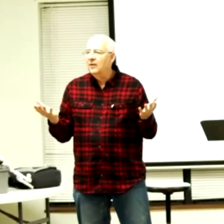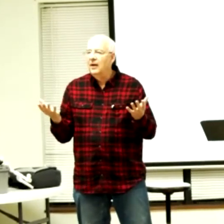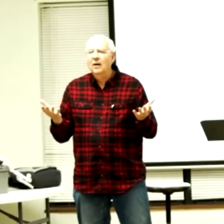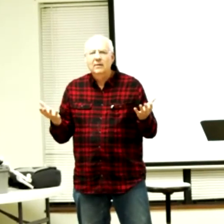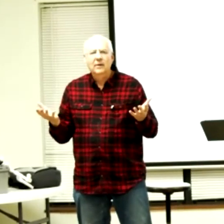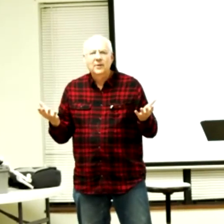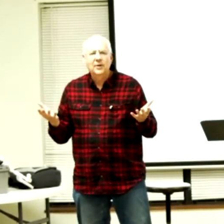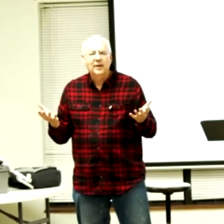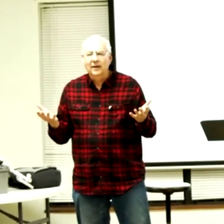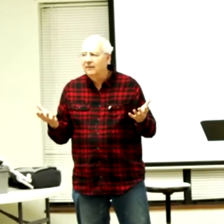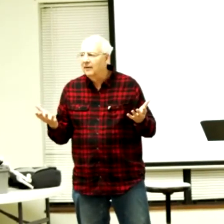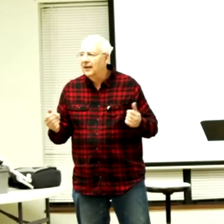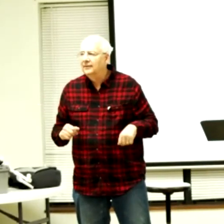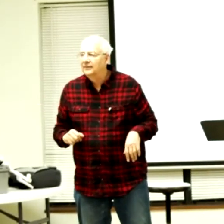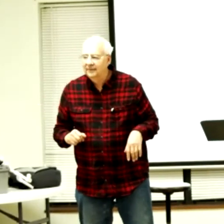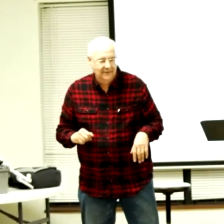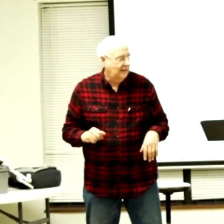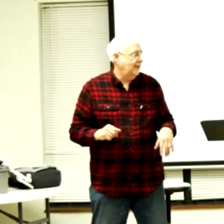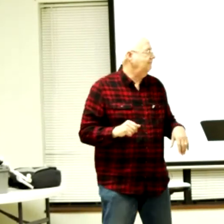going, what's going on? Okay. All right.